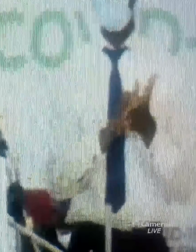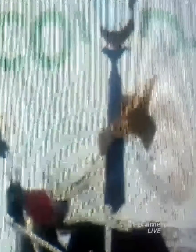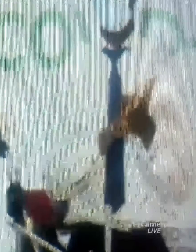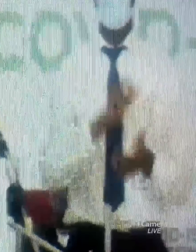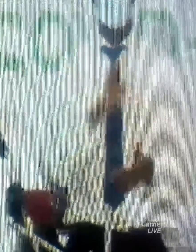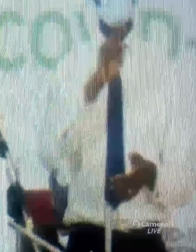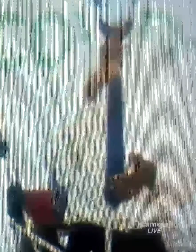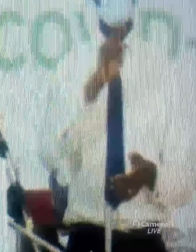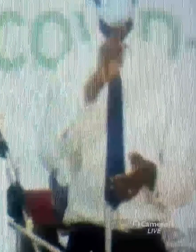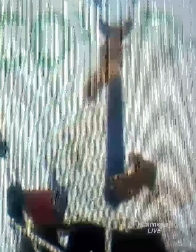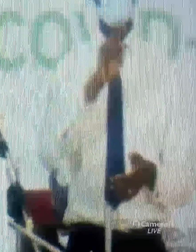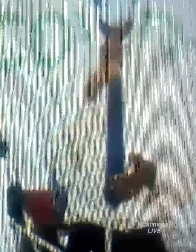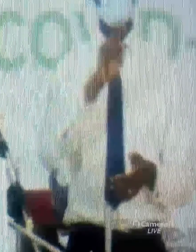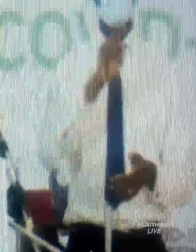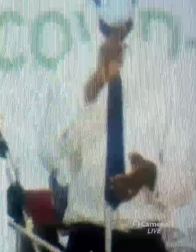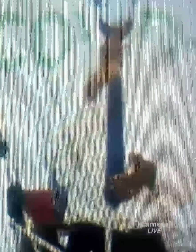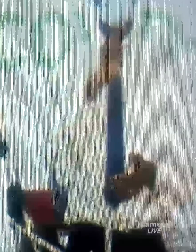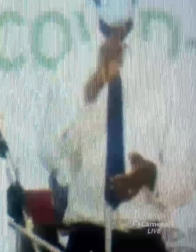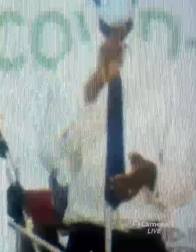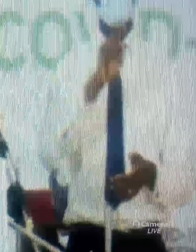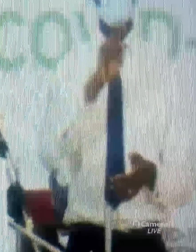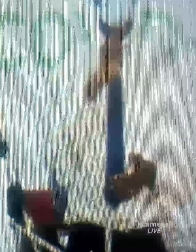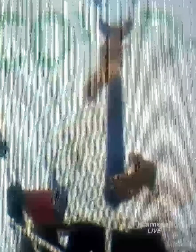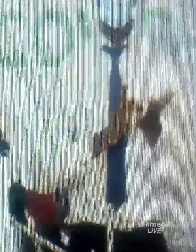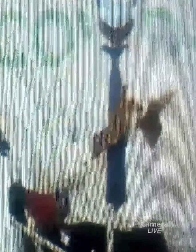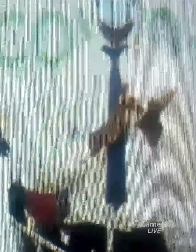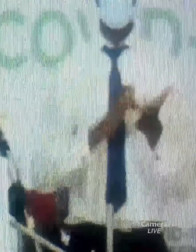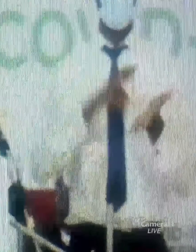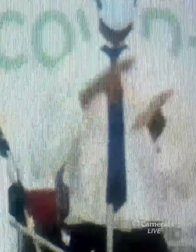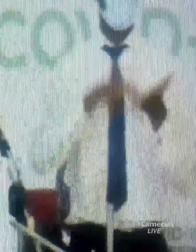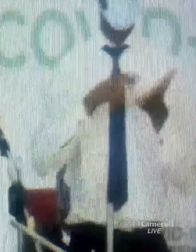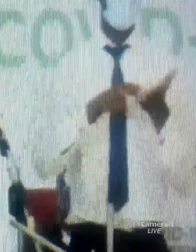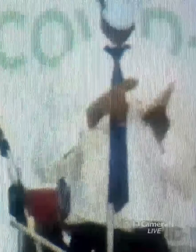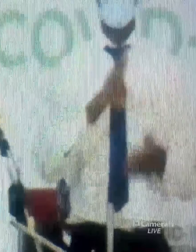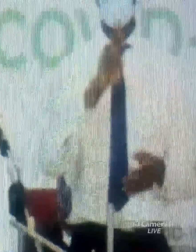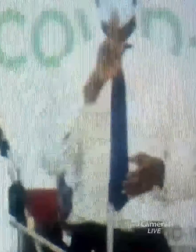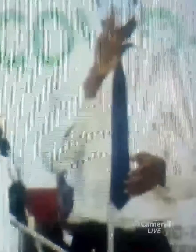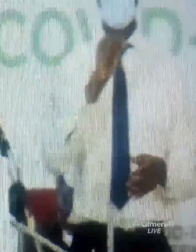Nigerian Institute of Medical Research, NIMR,